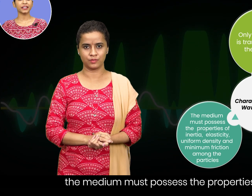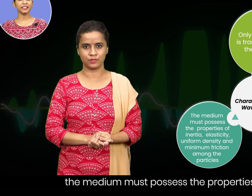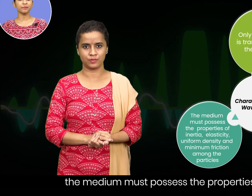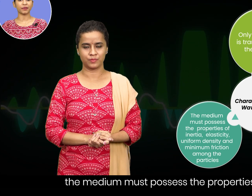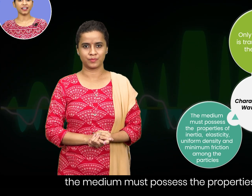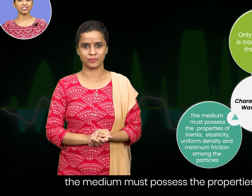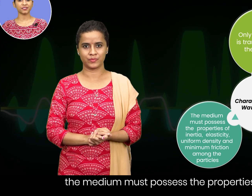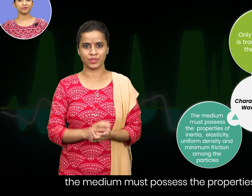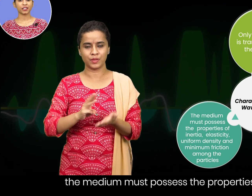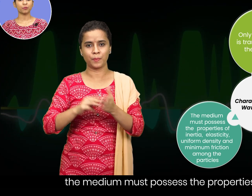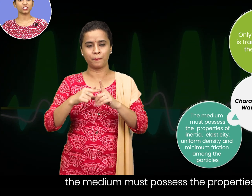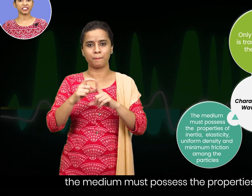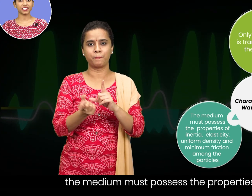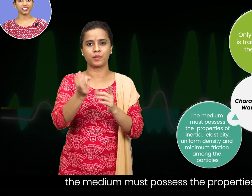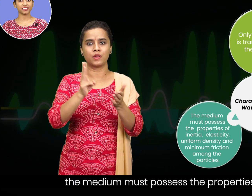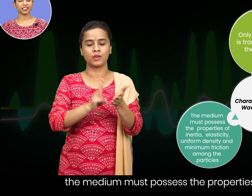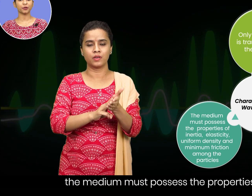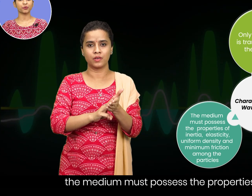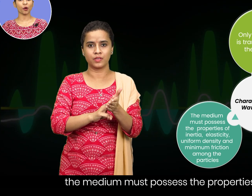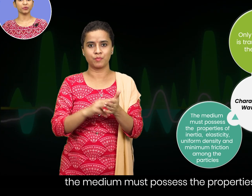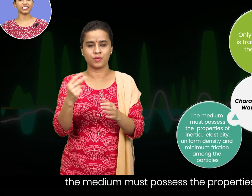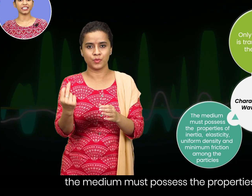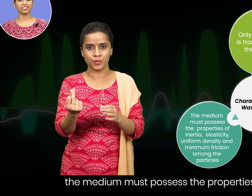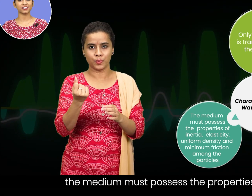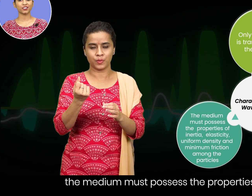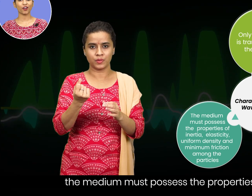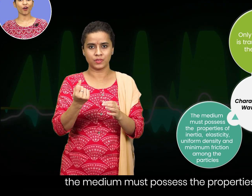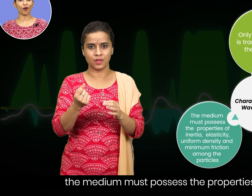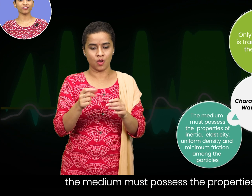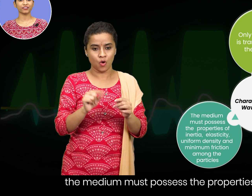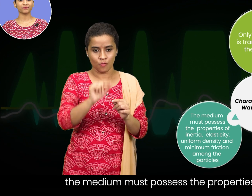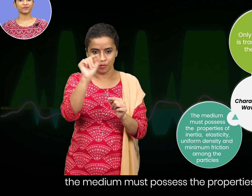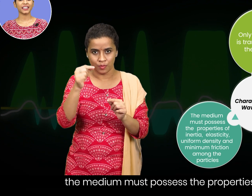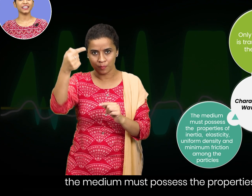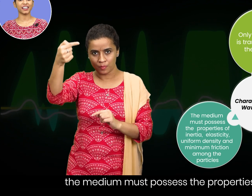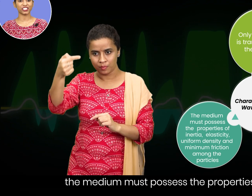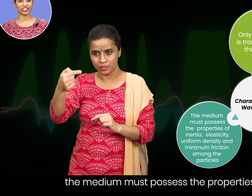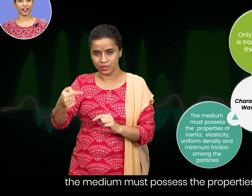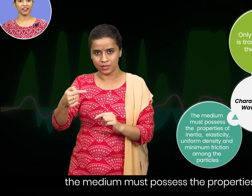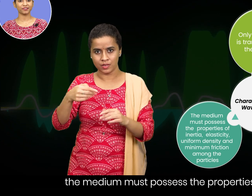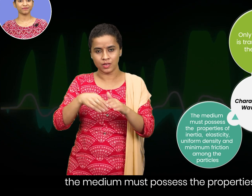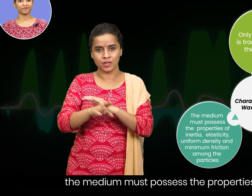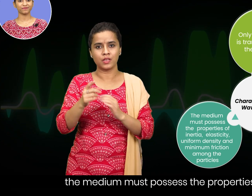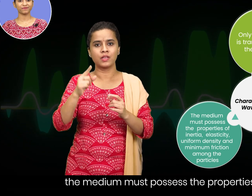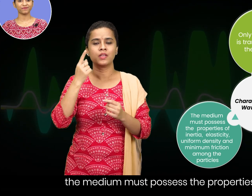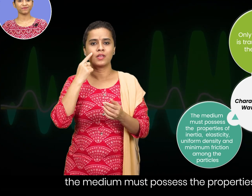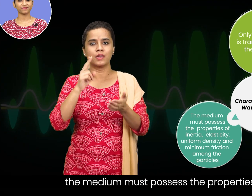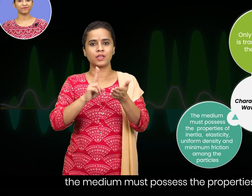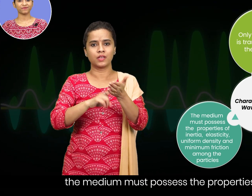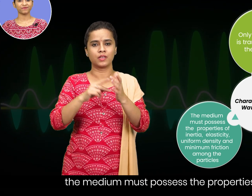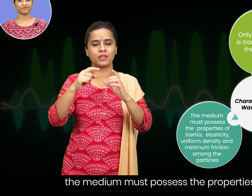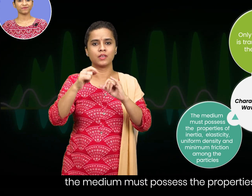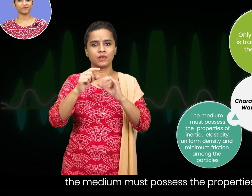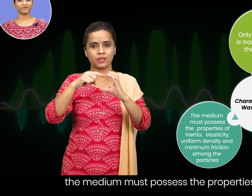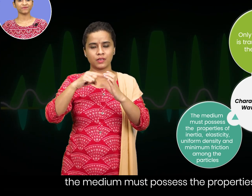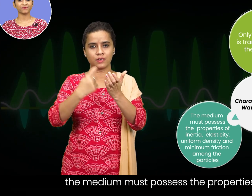the medium must possess the properties of inertia,